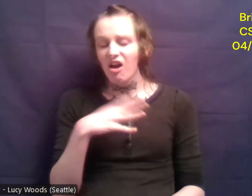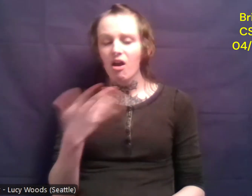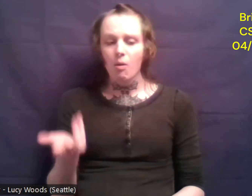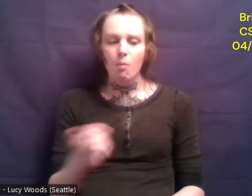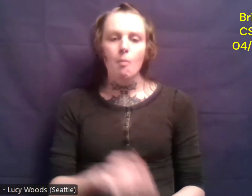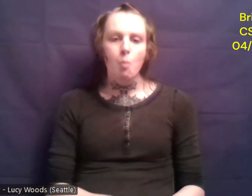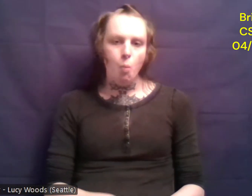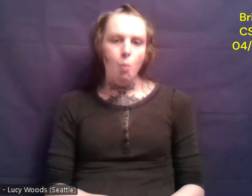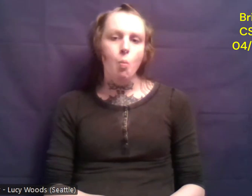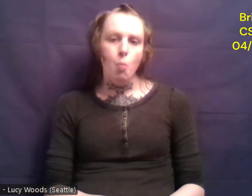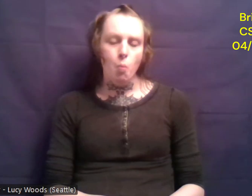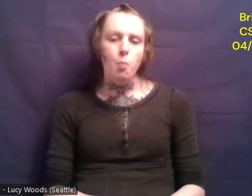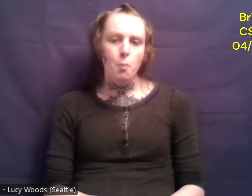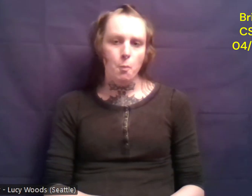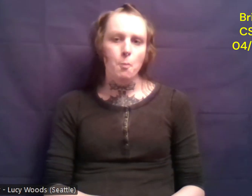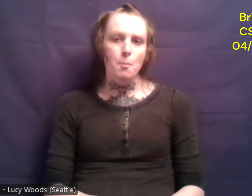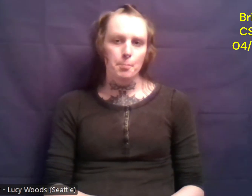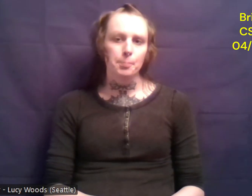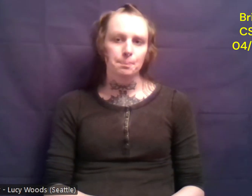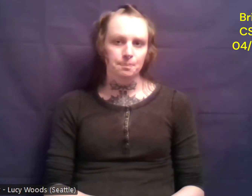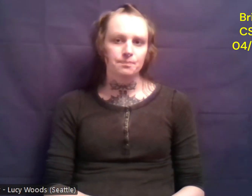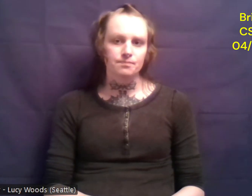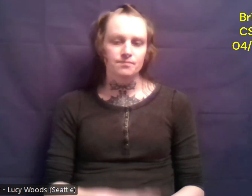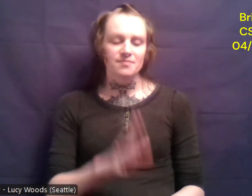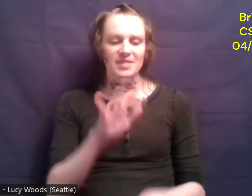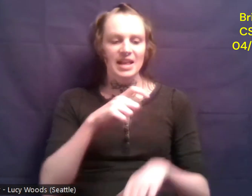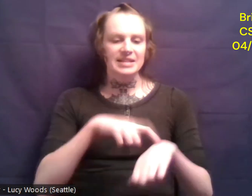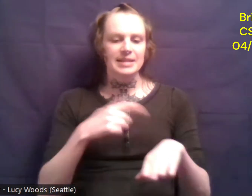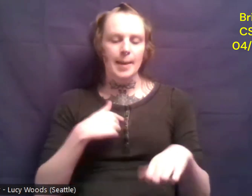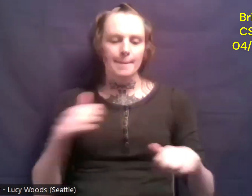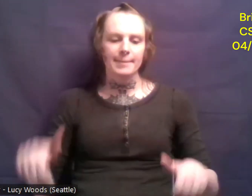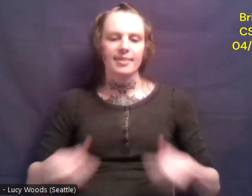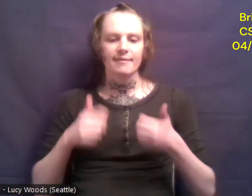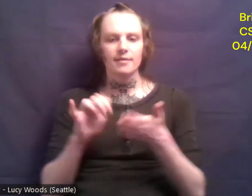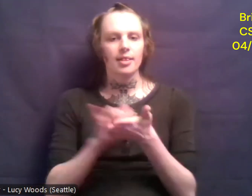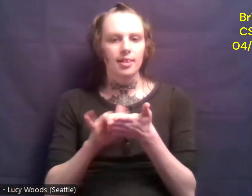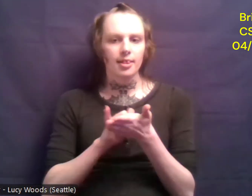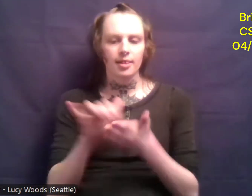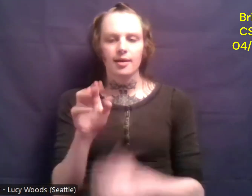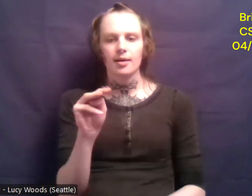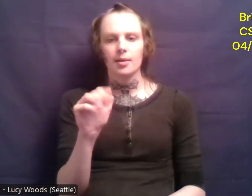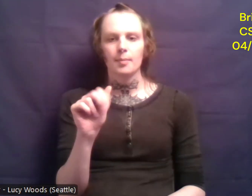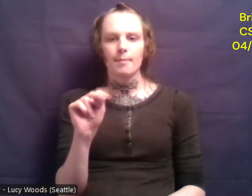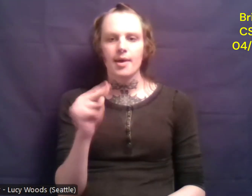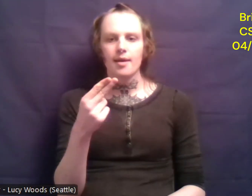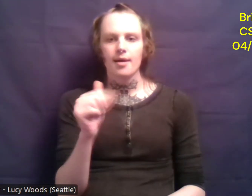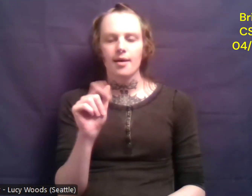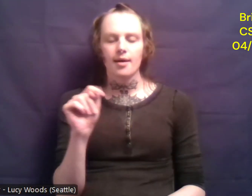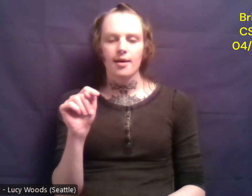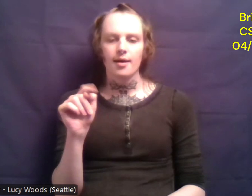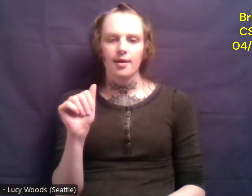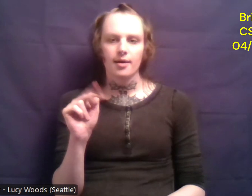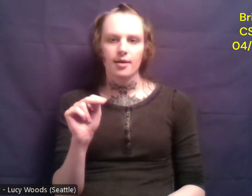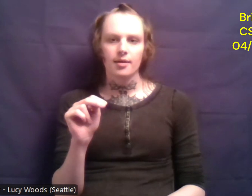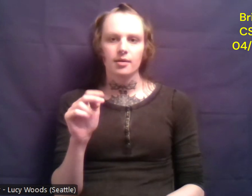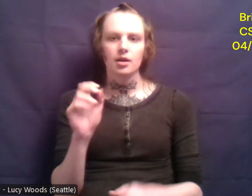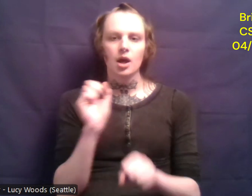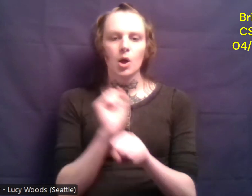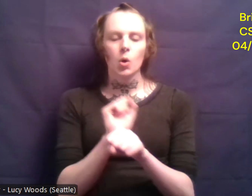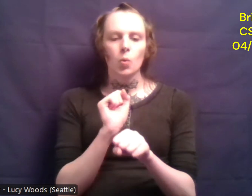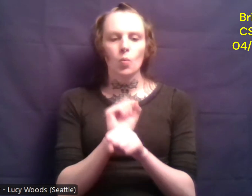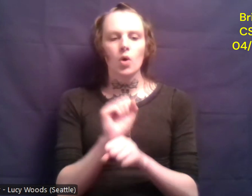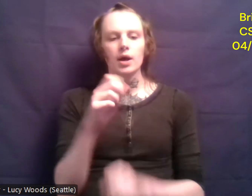fine. And I was living in Manhattan as a working as a luxury real estate